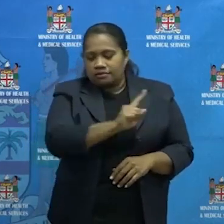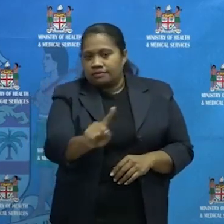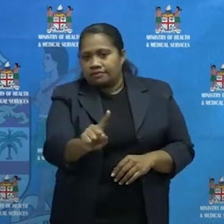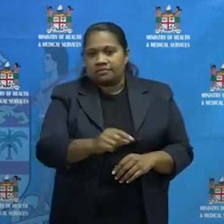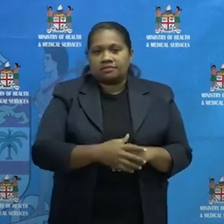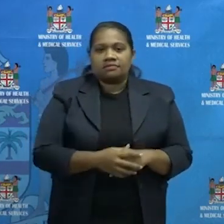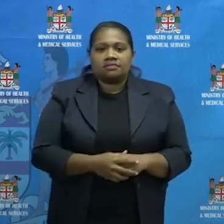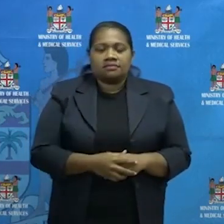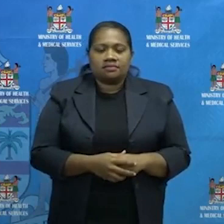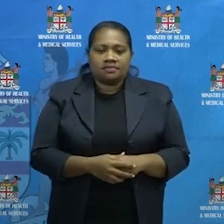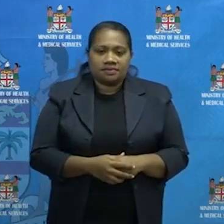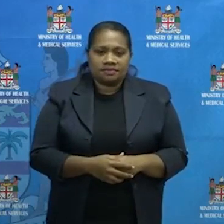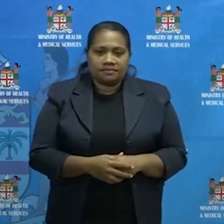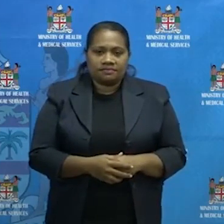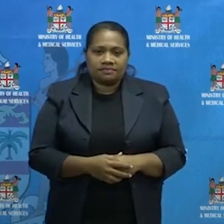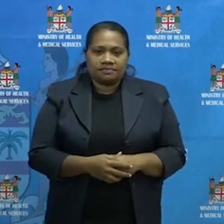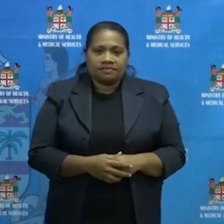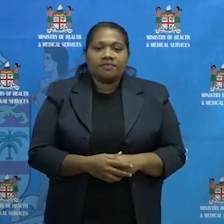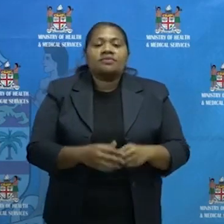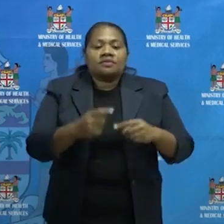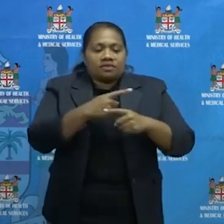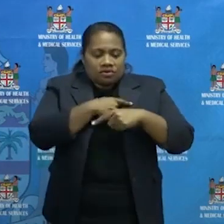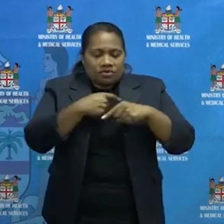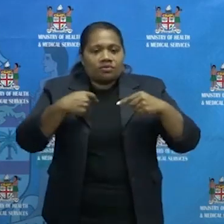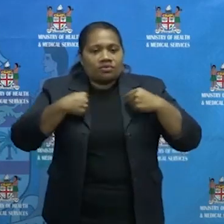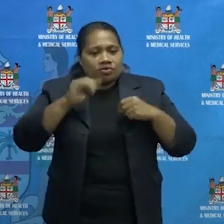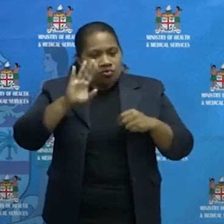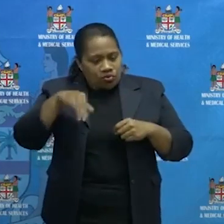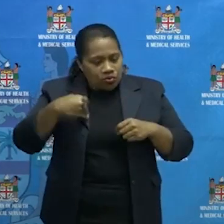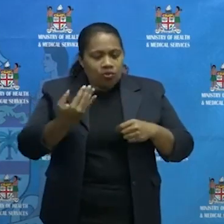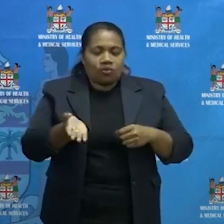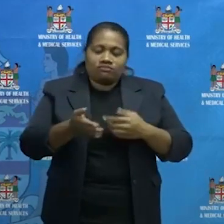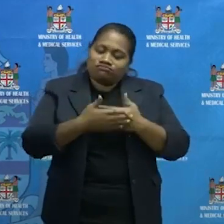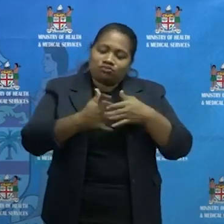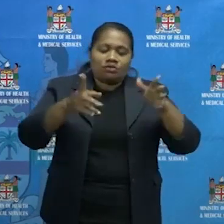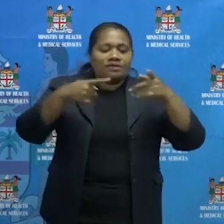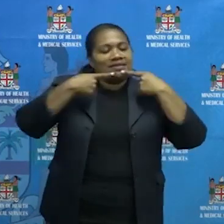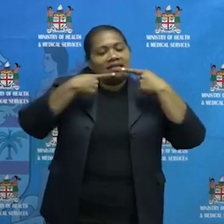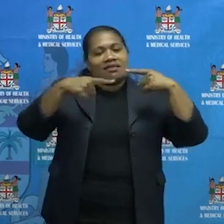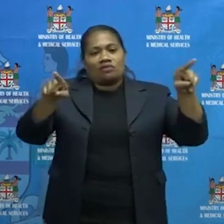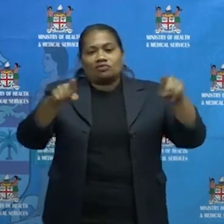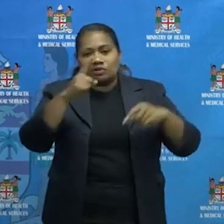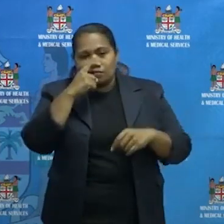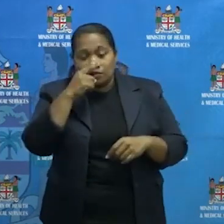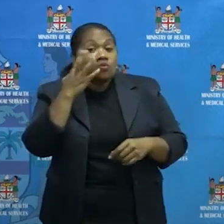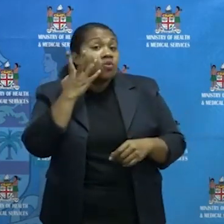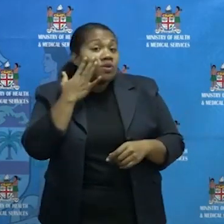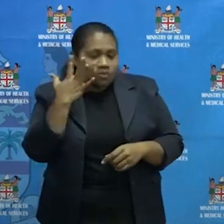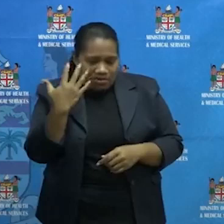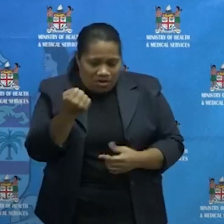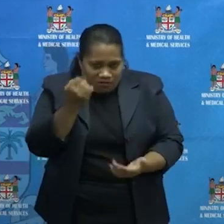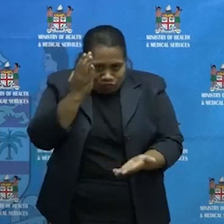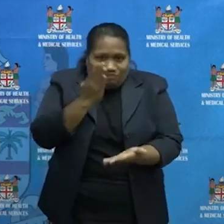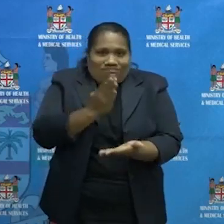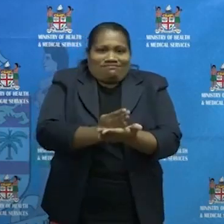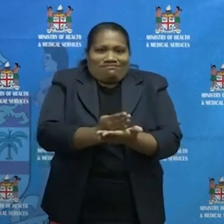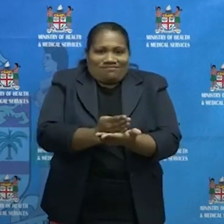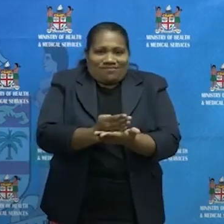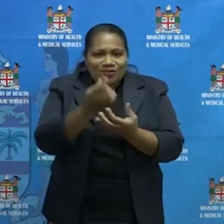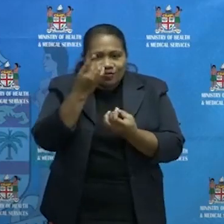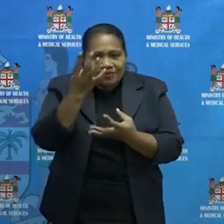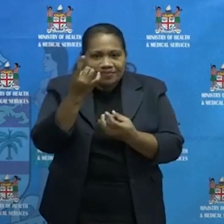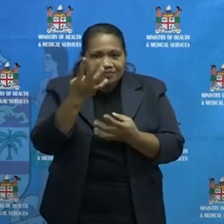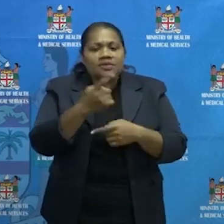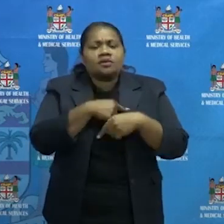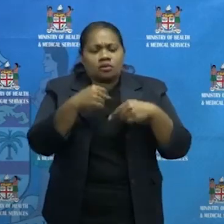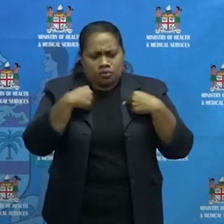We transparently announce it to the public once we have the facts. We always